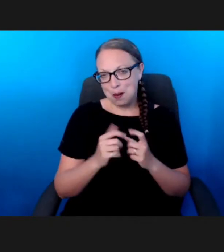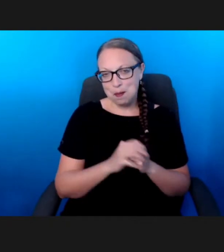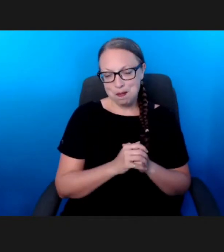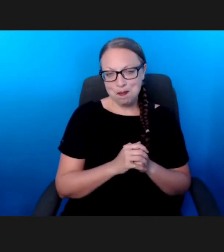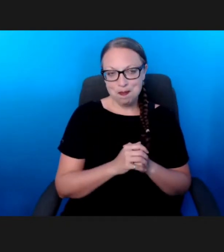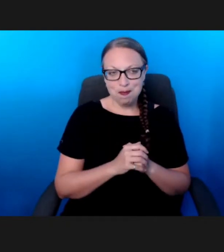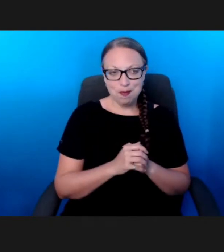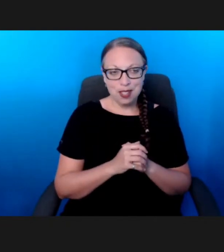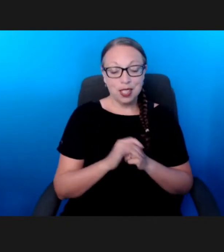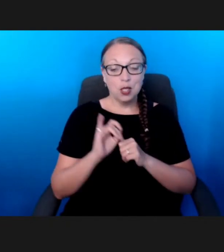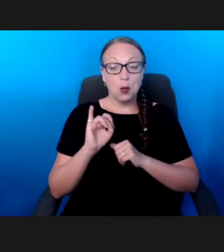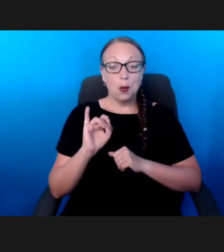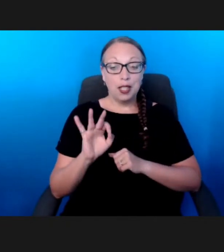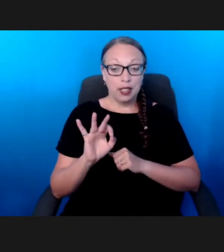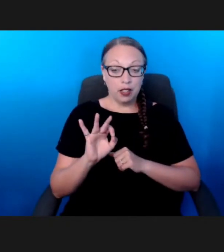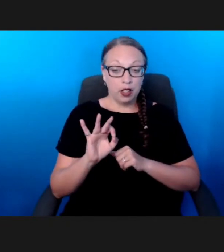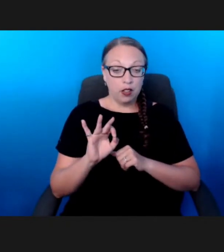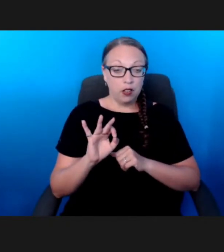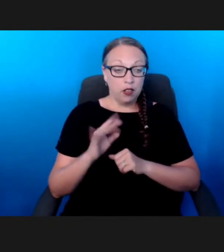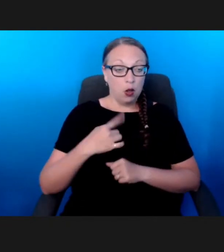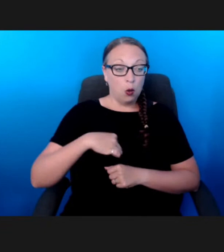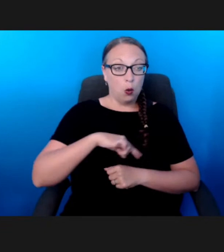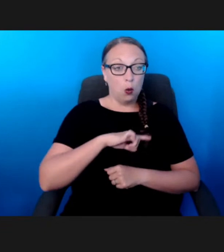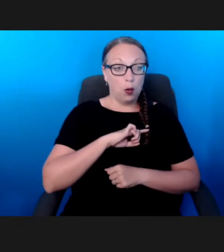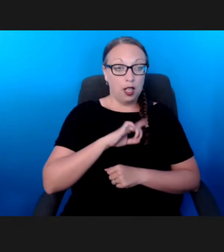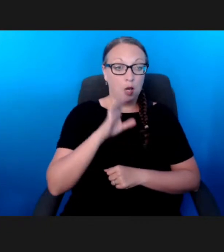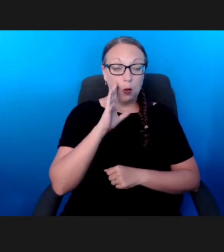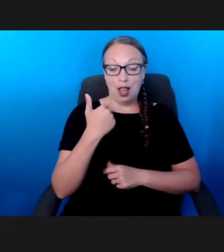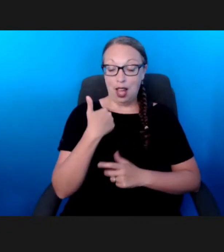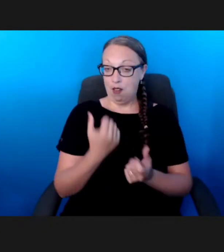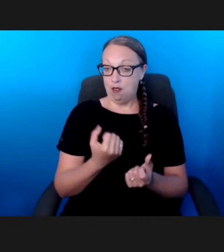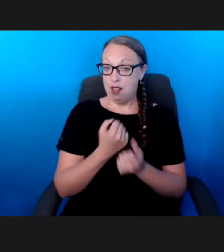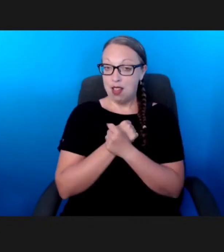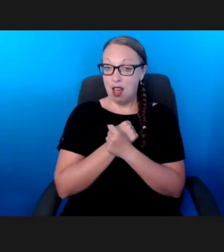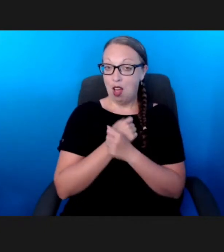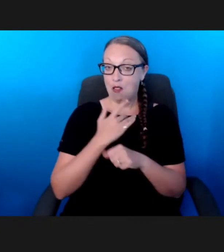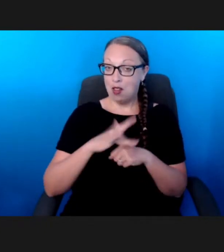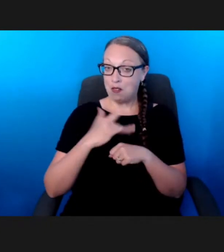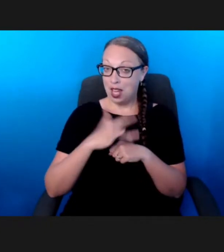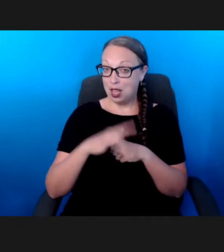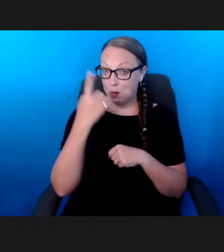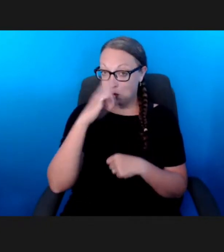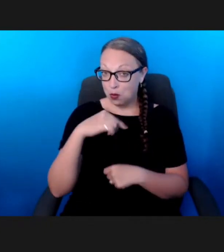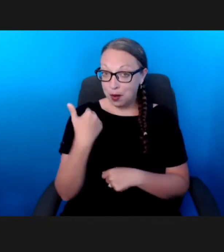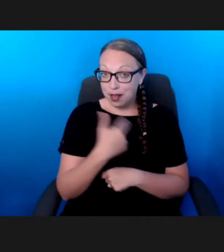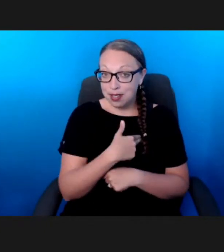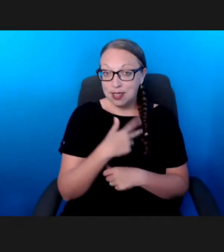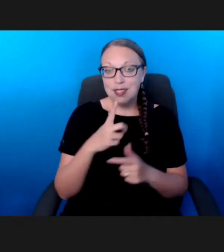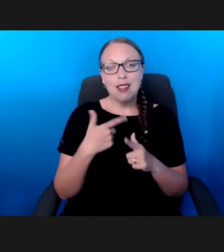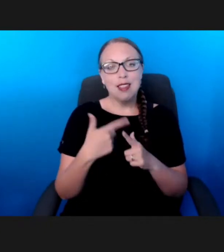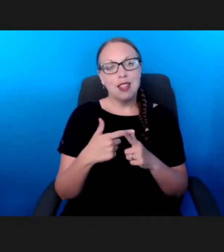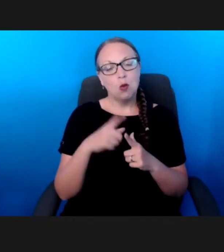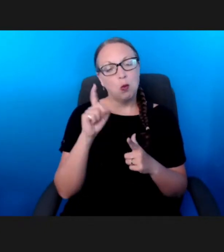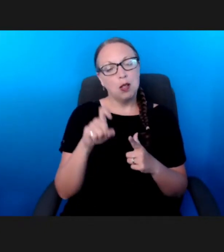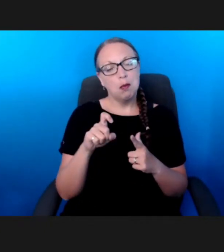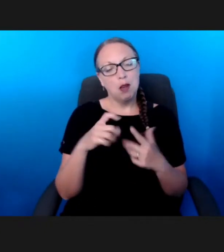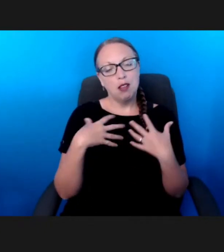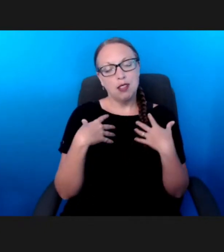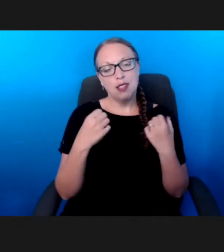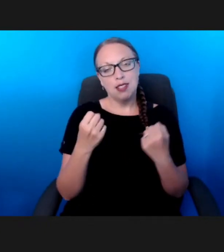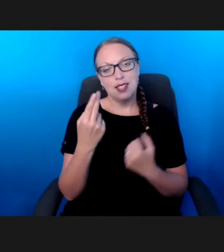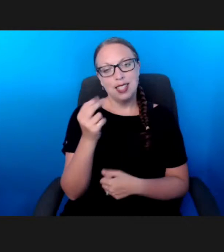we're going to have love available to us, then we must heal, and that means